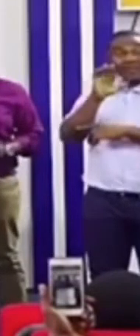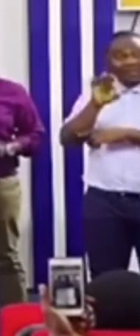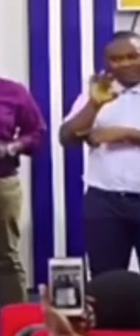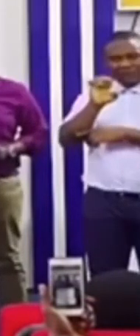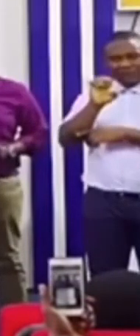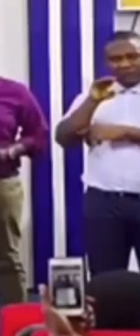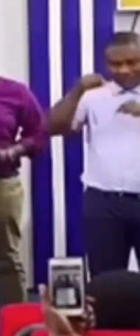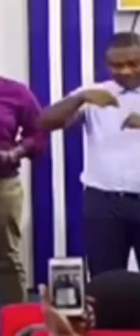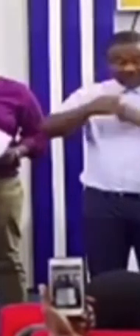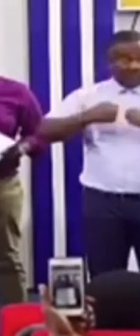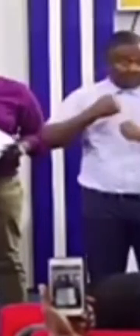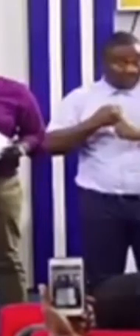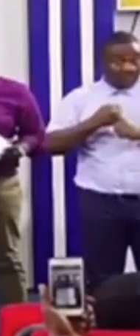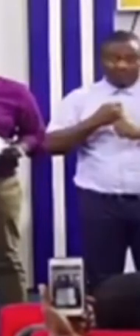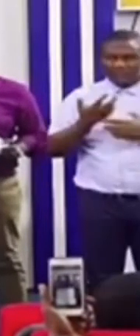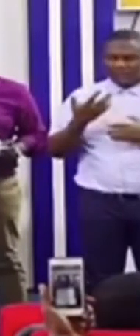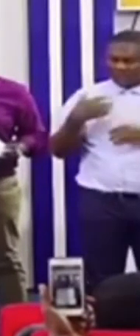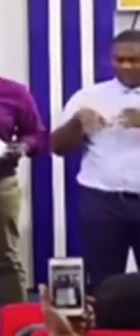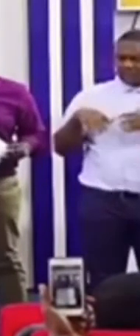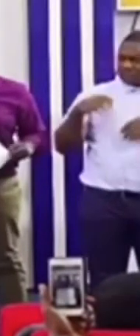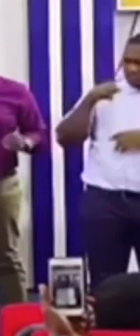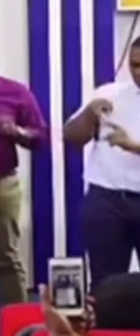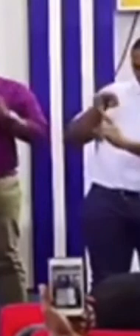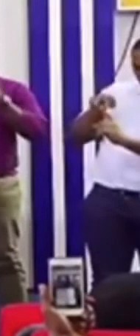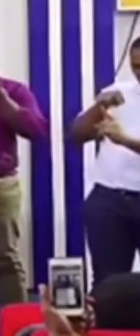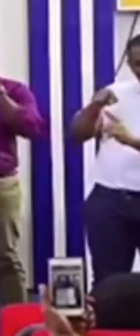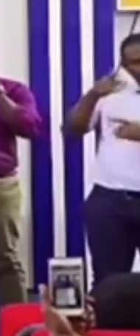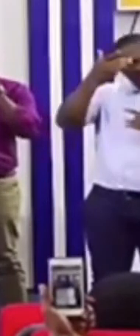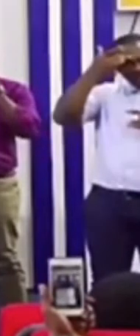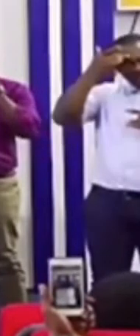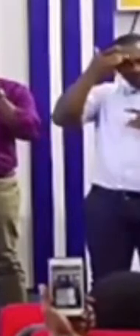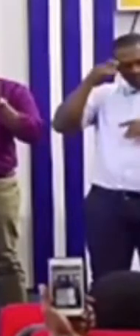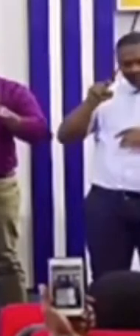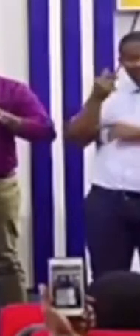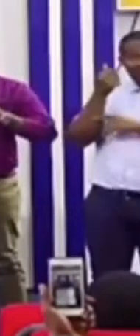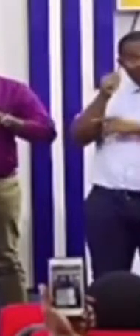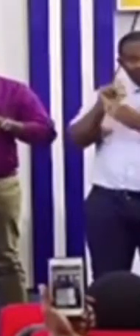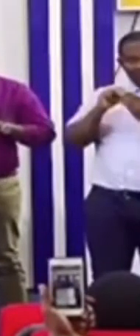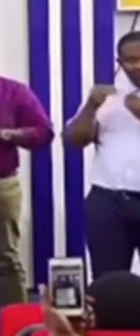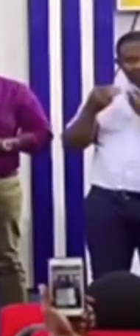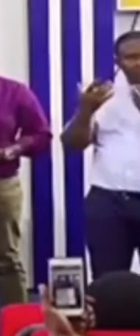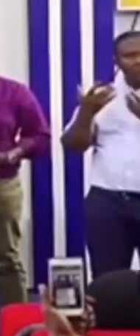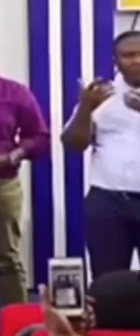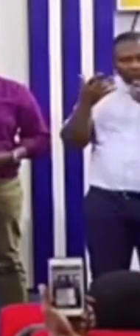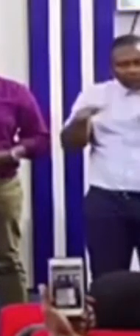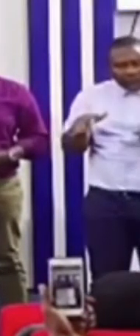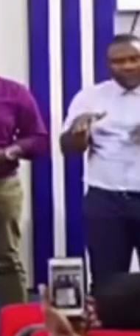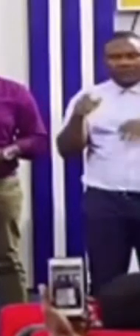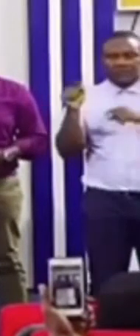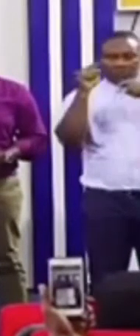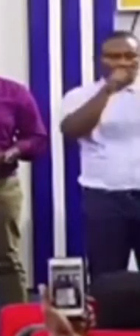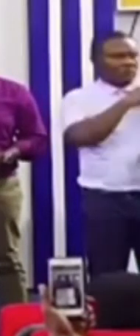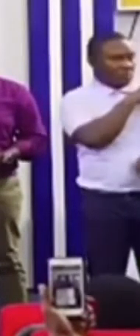year. He developed symptoms on the 10th of March and reported to a health facility on the same